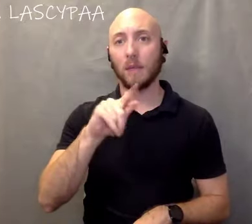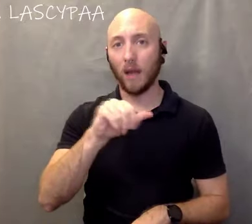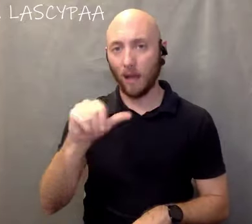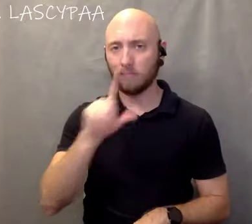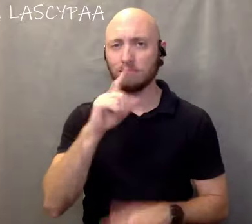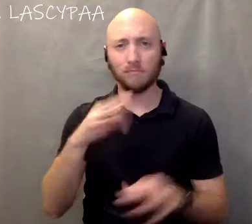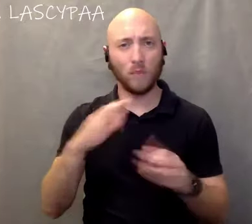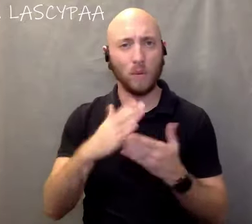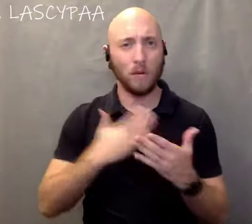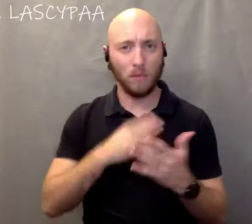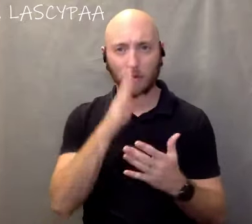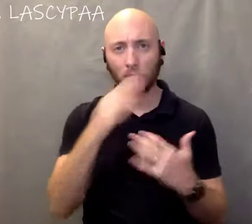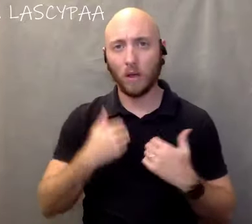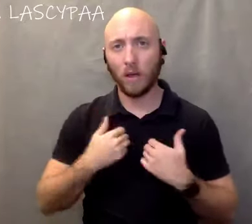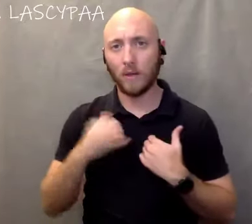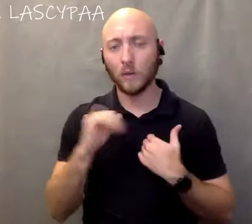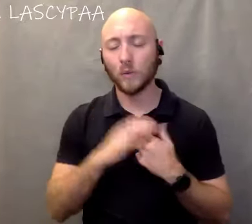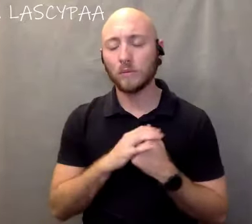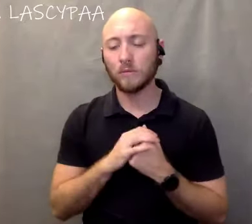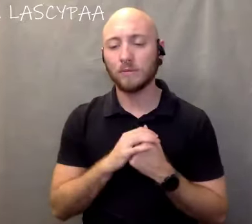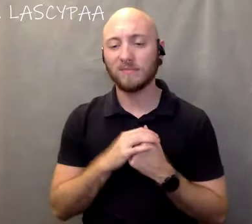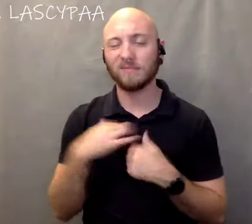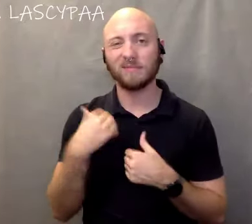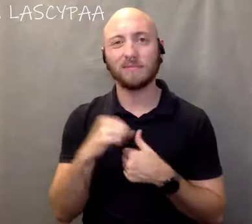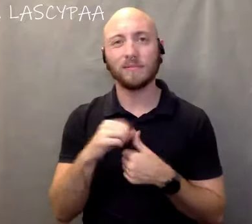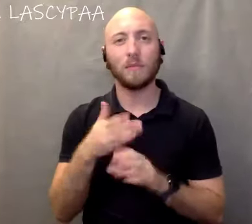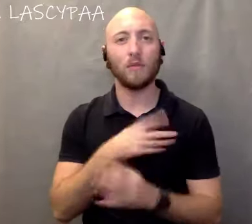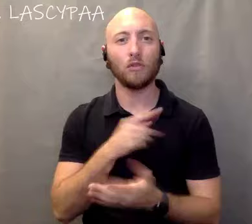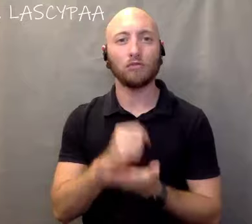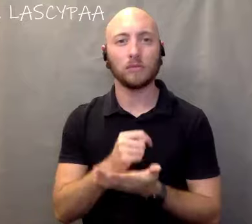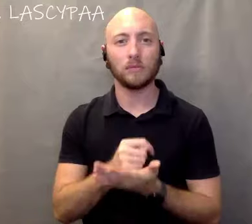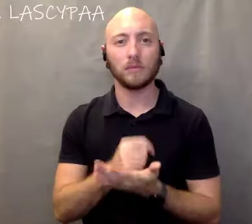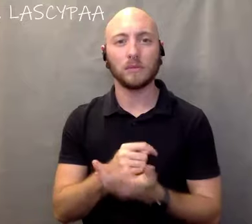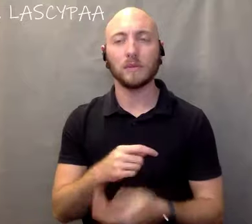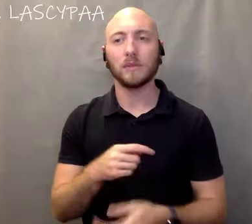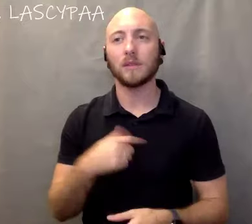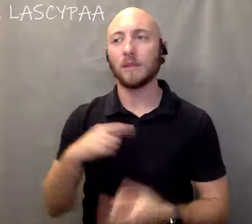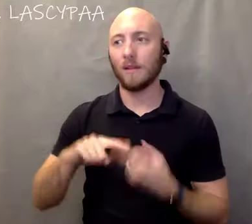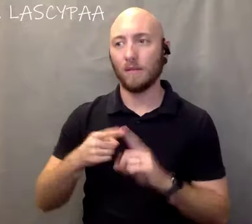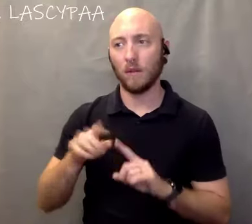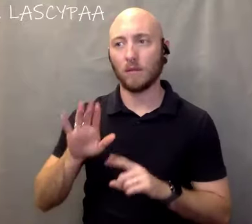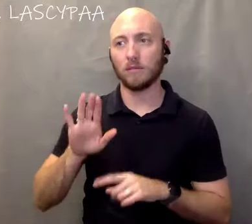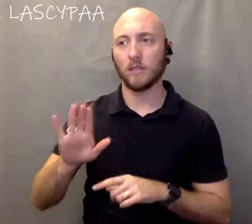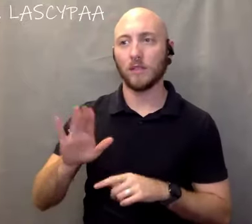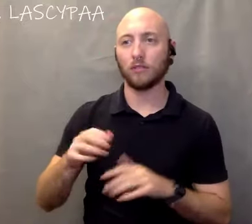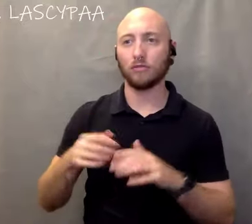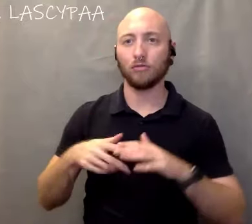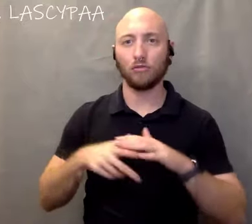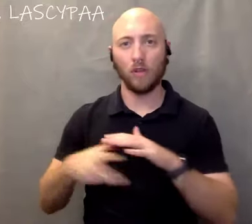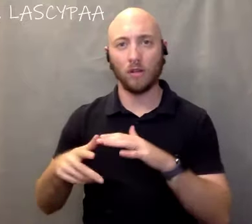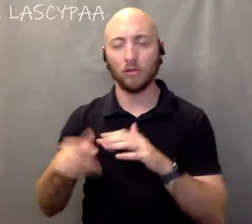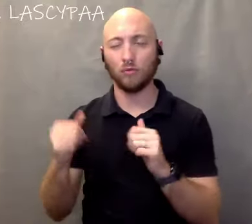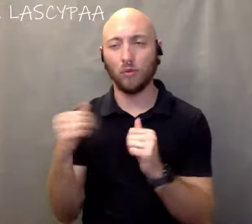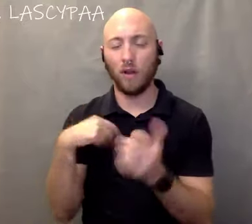Before I went to treatment, I remember I knelt down in my friend's cold garage and I prayed to God. I said,